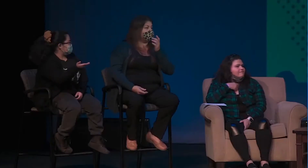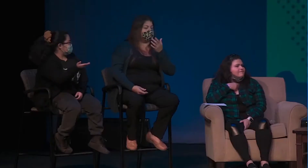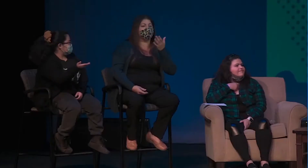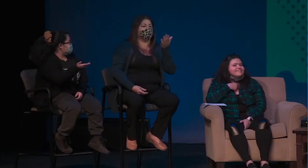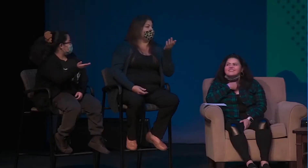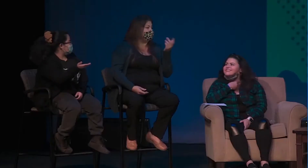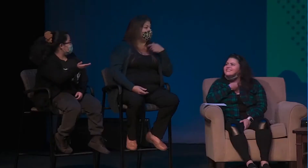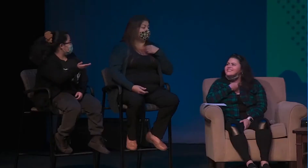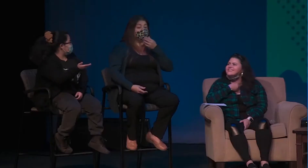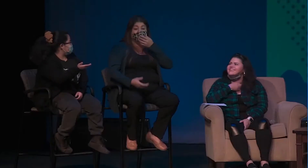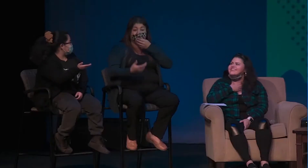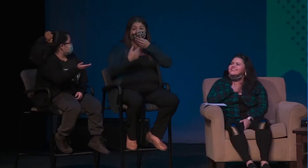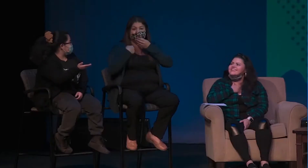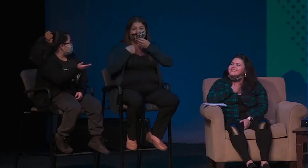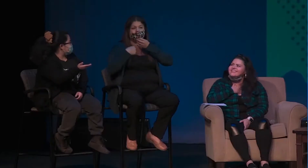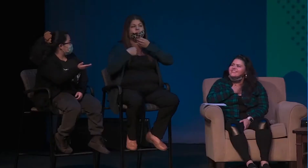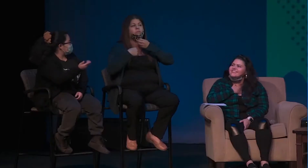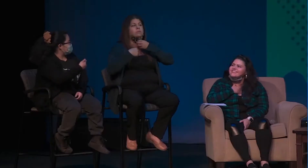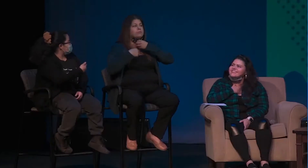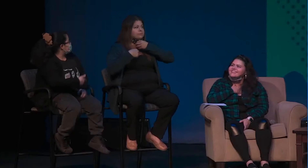And are you asking anyone in particular?